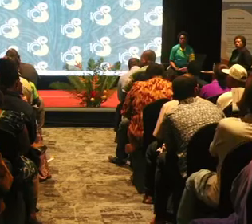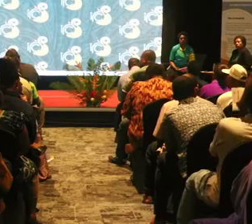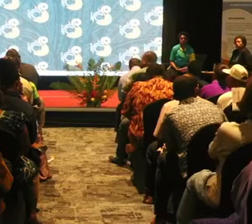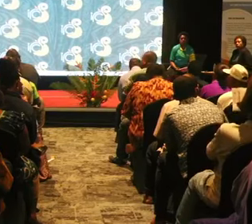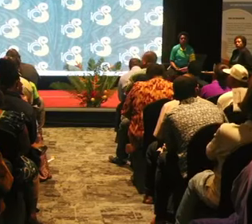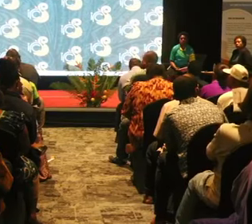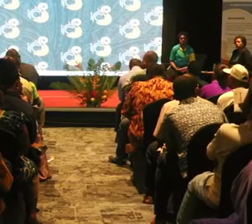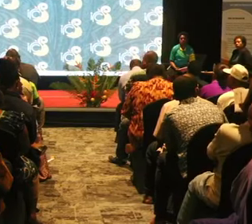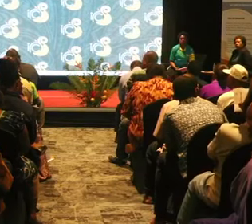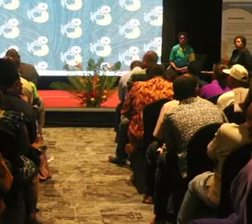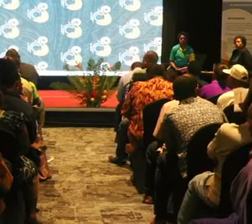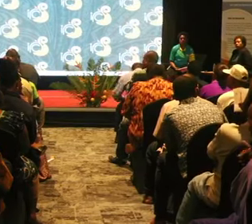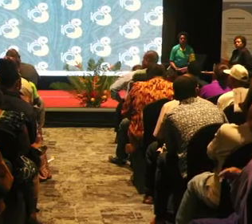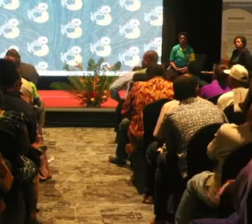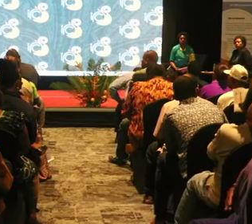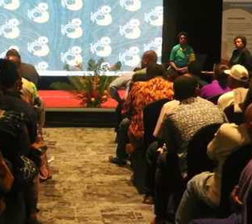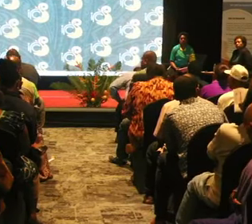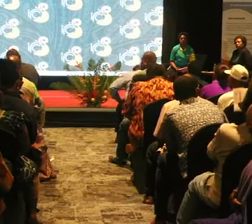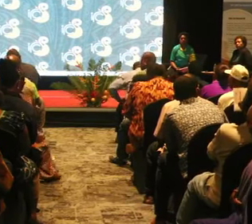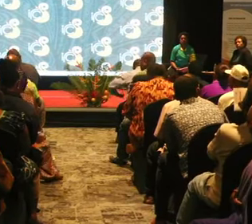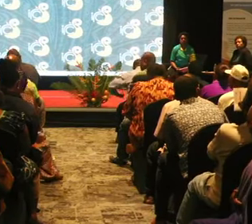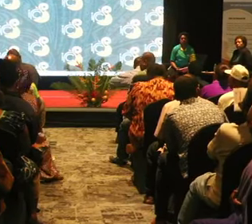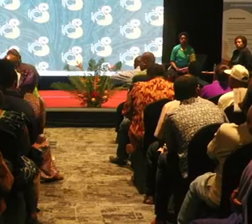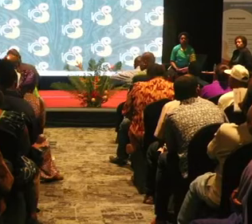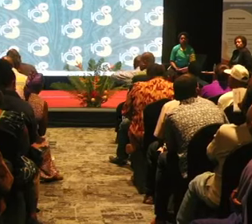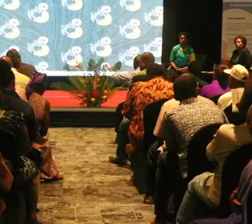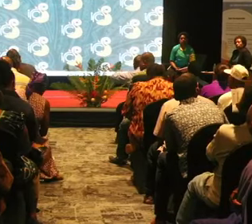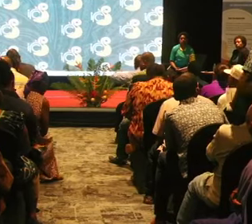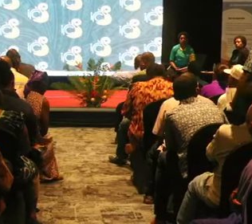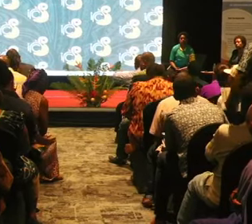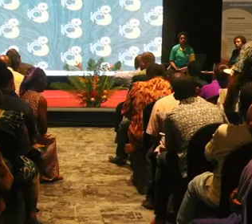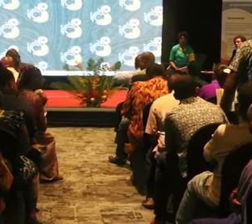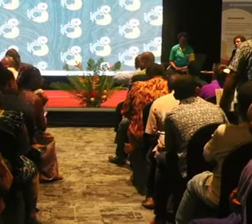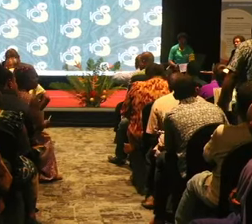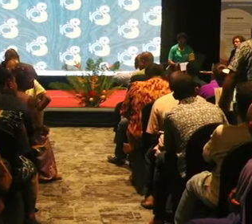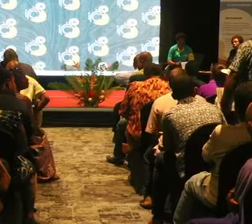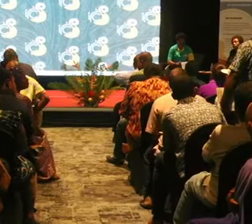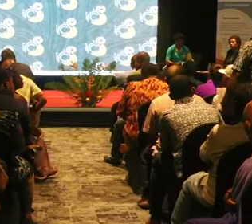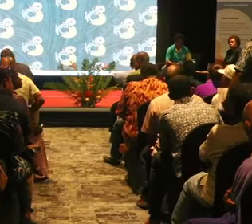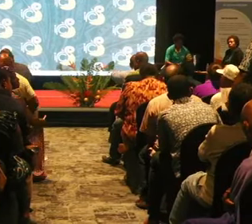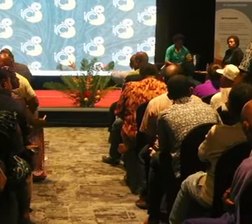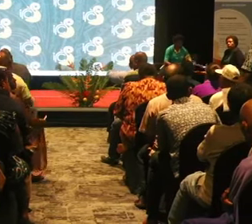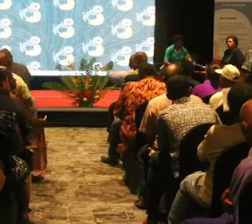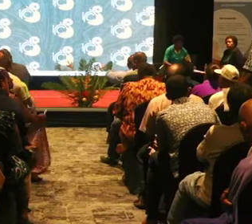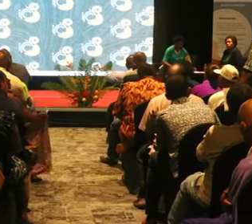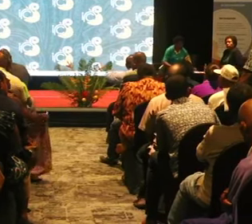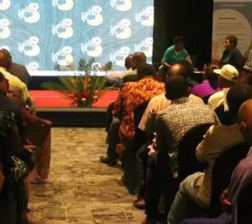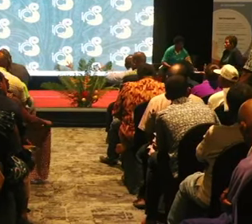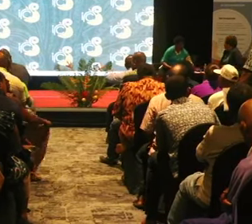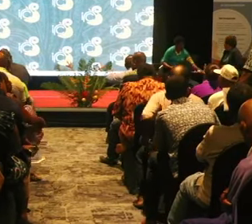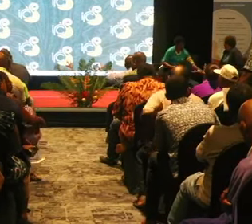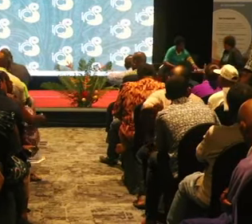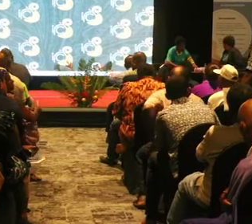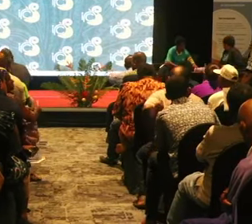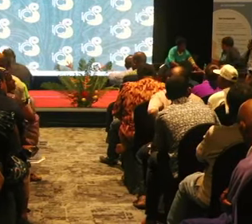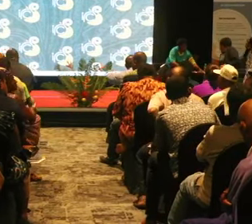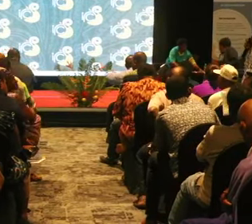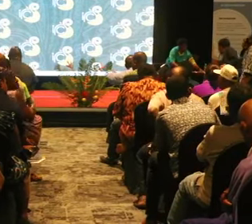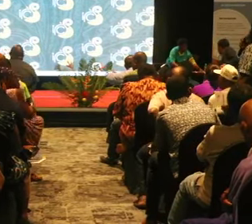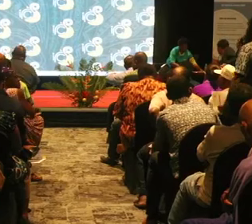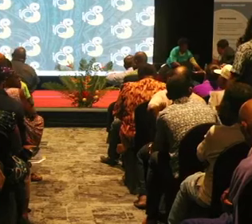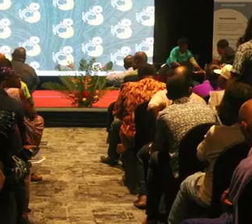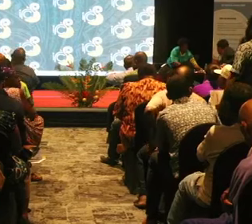ground. Now, me harem this like cooperative, I'm stop low. How much years? Na mi pa man